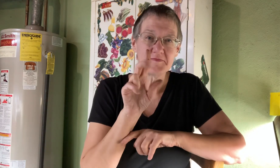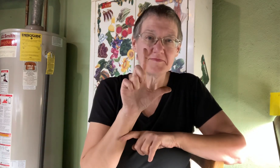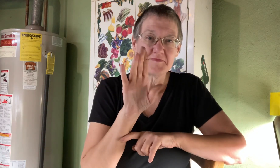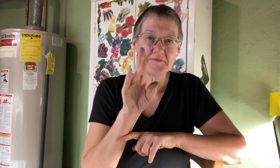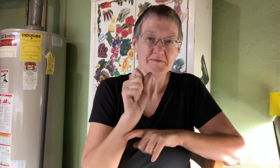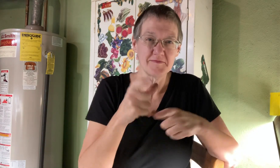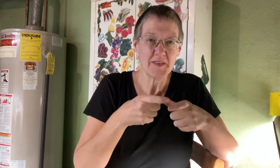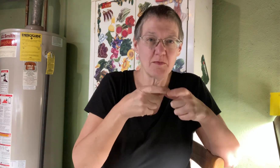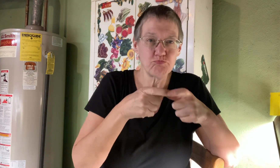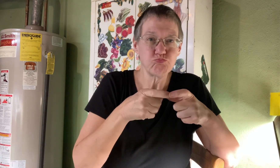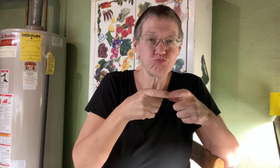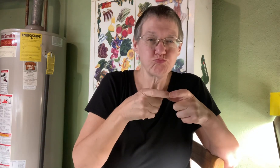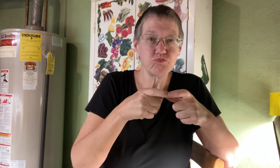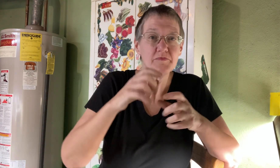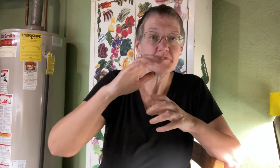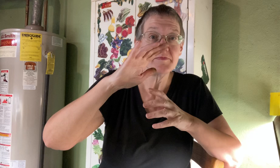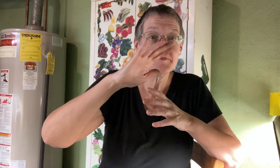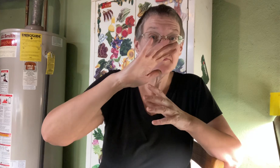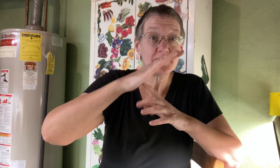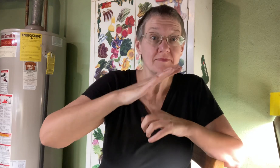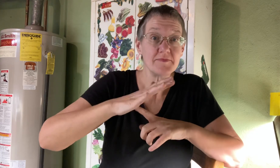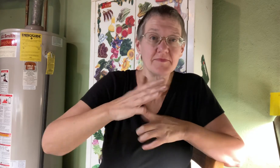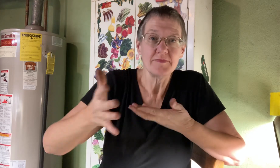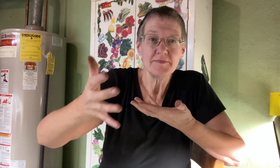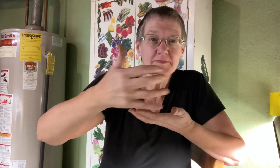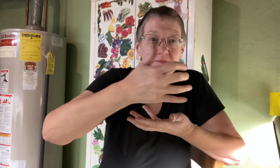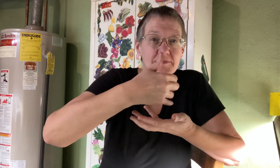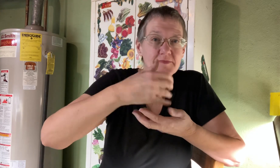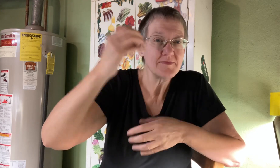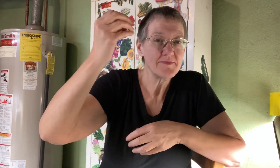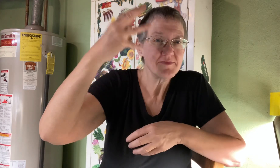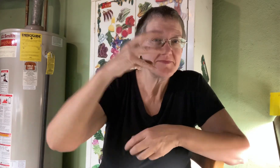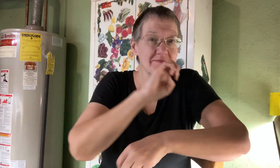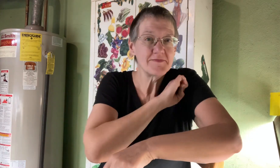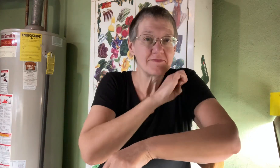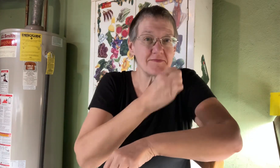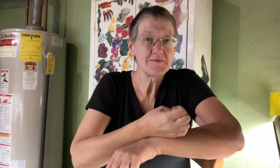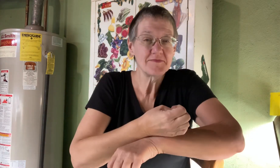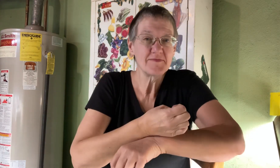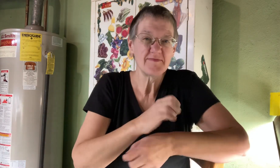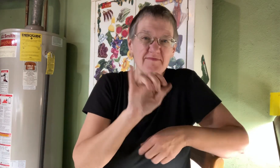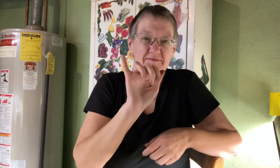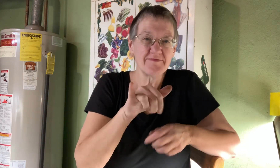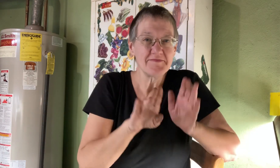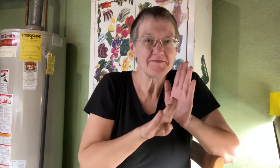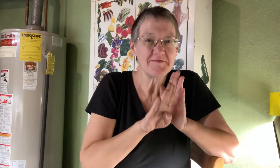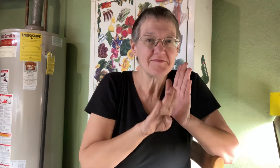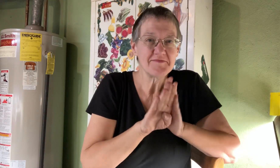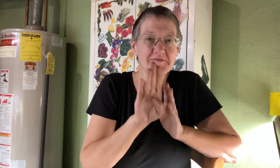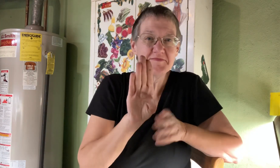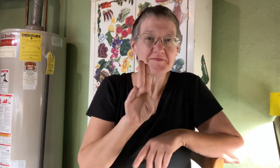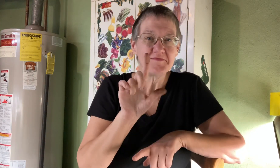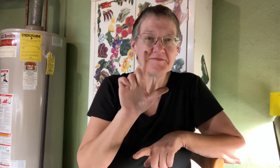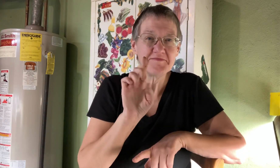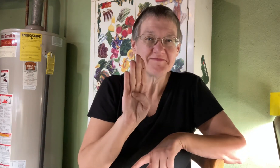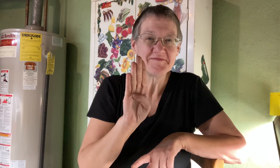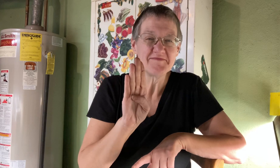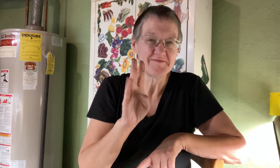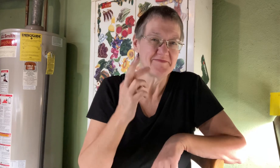big bulb. Those leaves collect the energy from the sun to make that bulb.